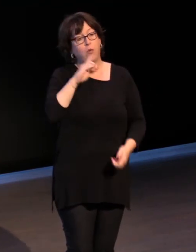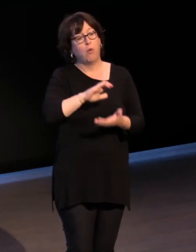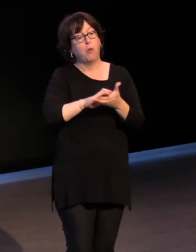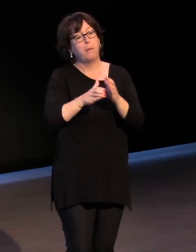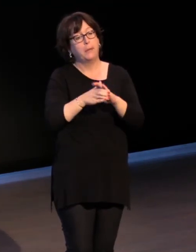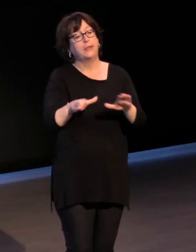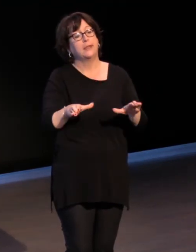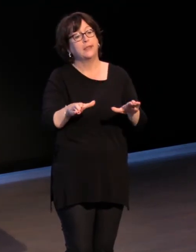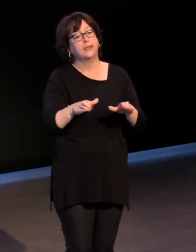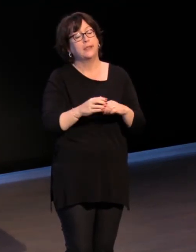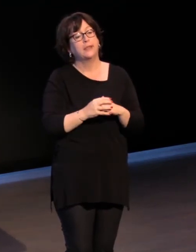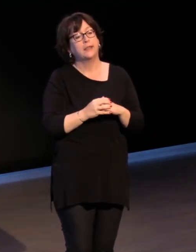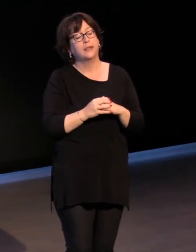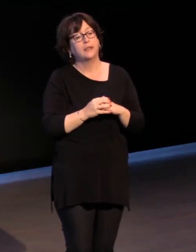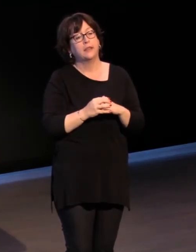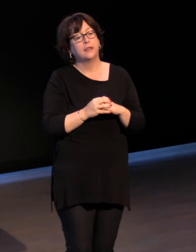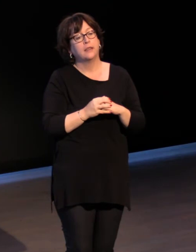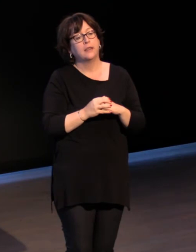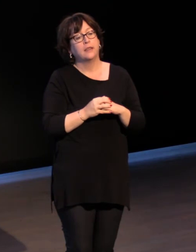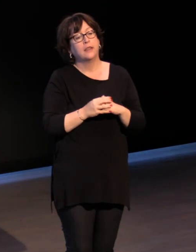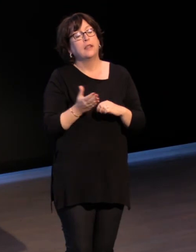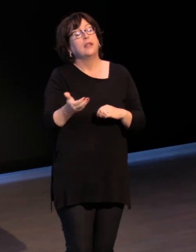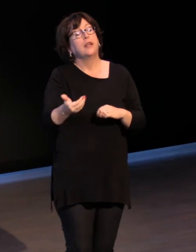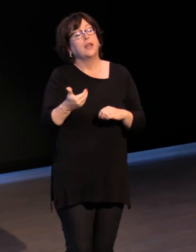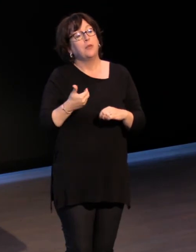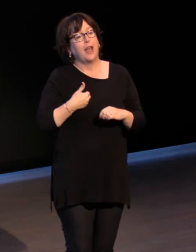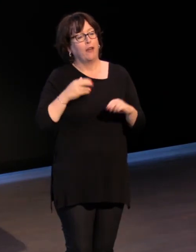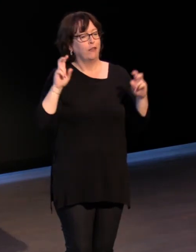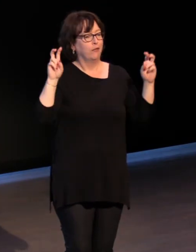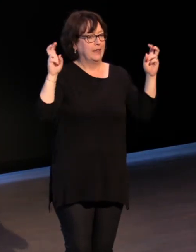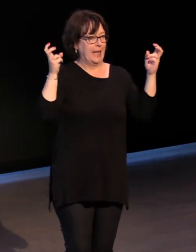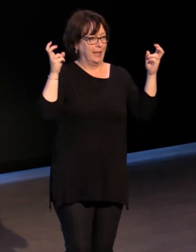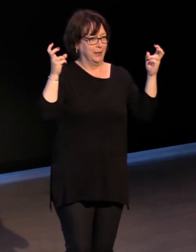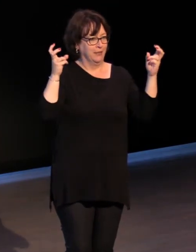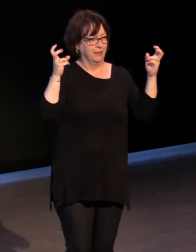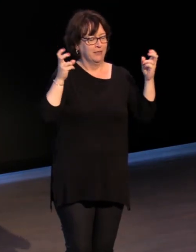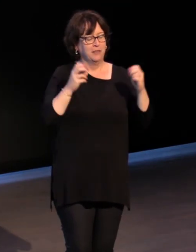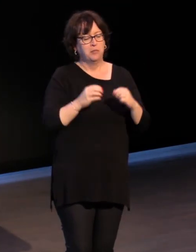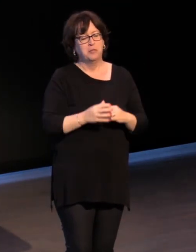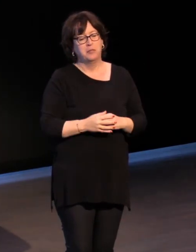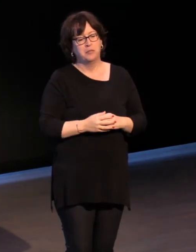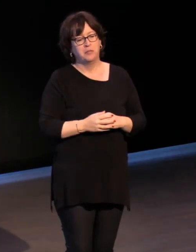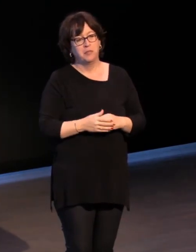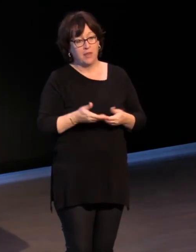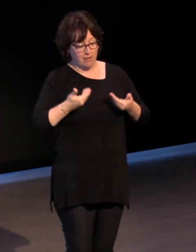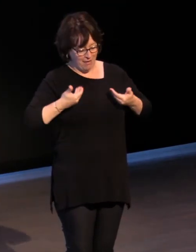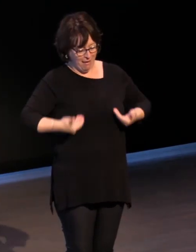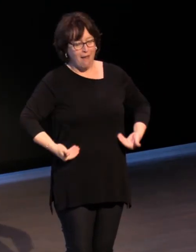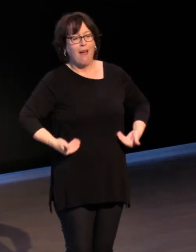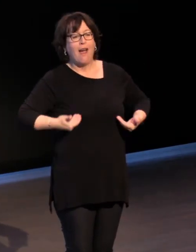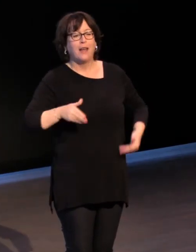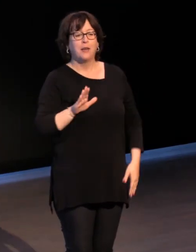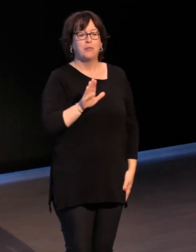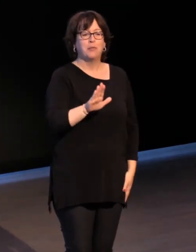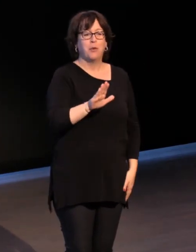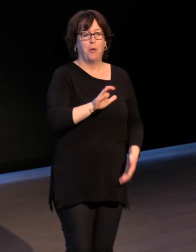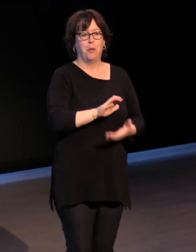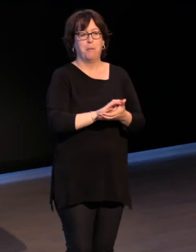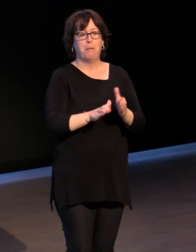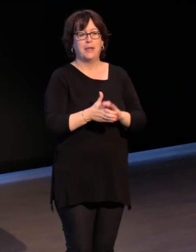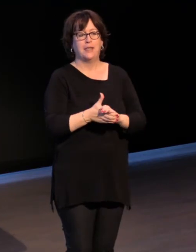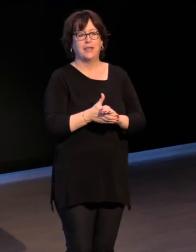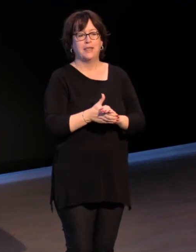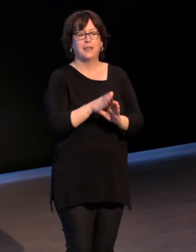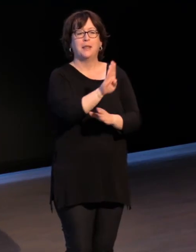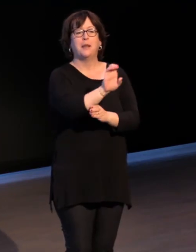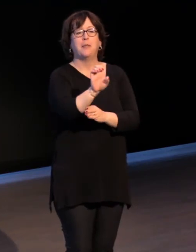Organization. And we have a saying of, I am your peace, be the peace.